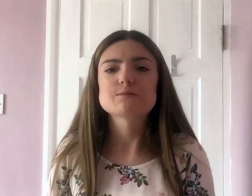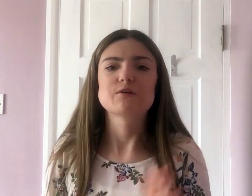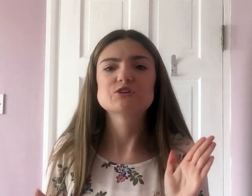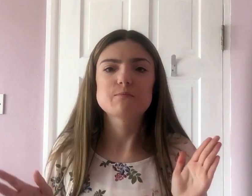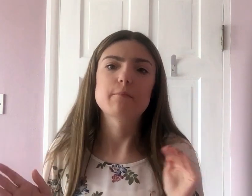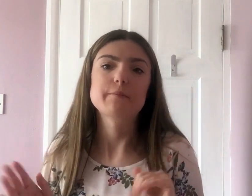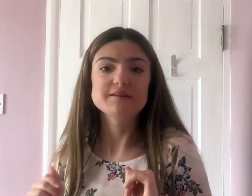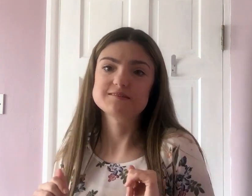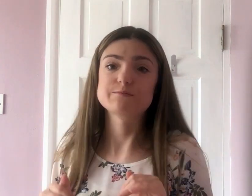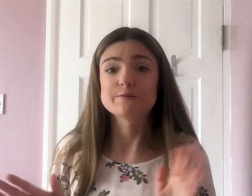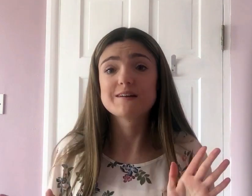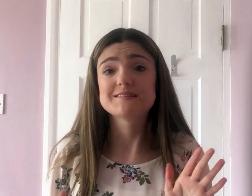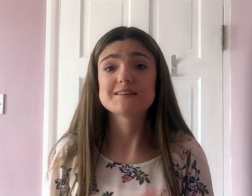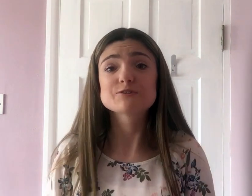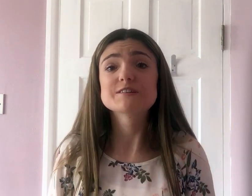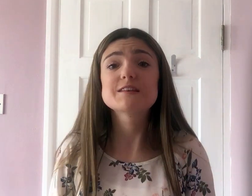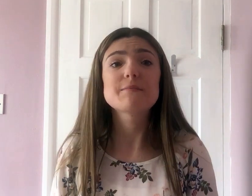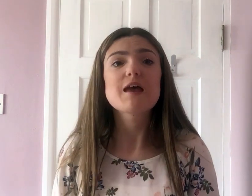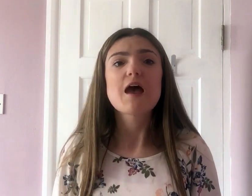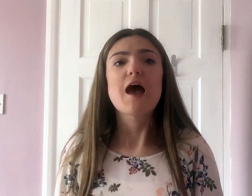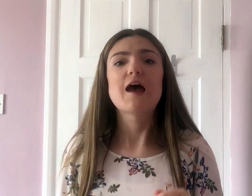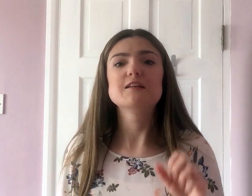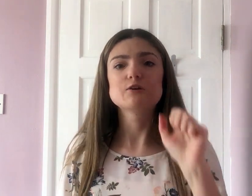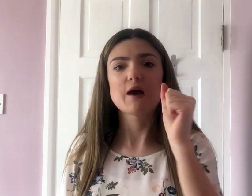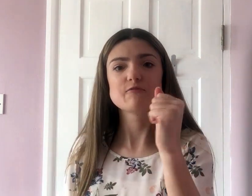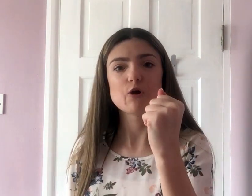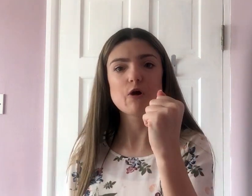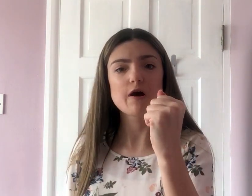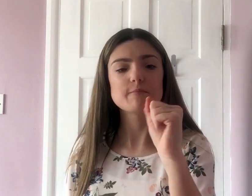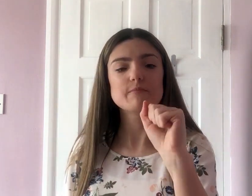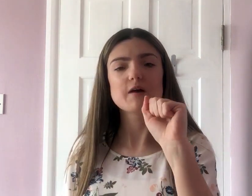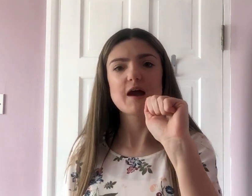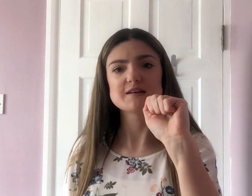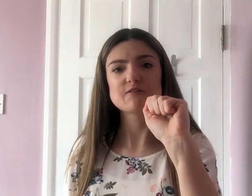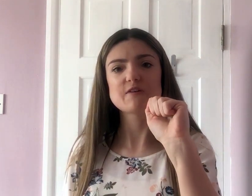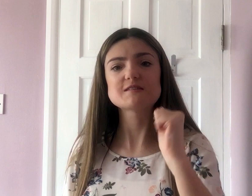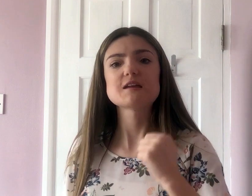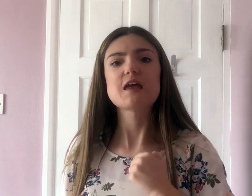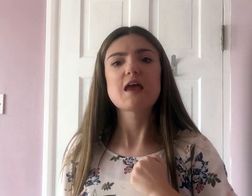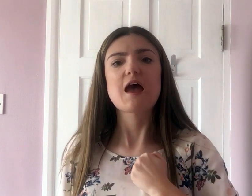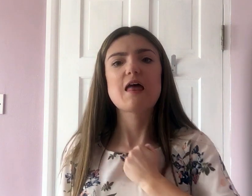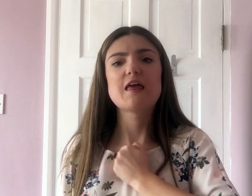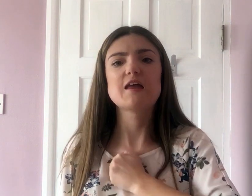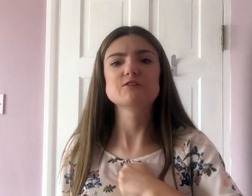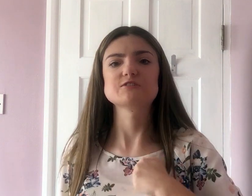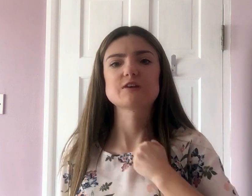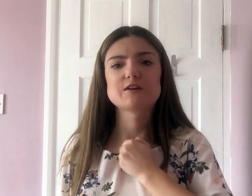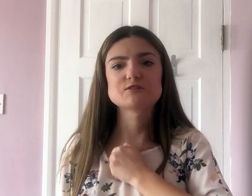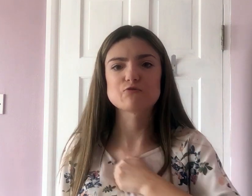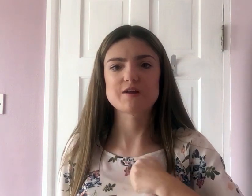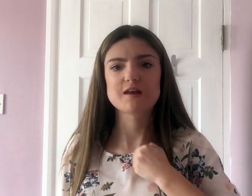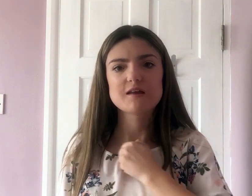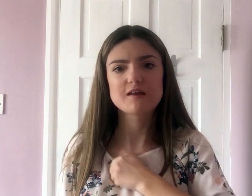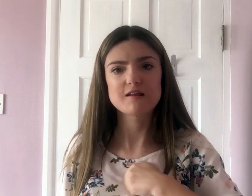because you might bump into someone, you might need to say sorry to them. And you have your hand in a fist and then you're just going sorry, like